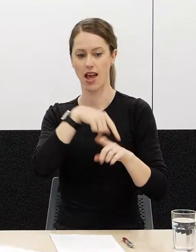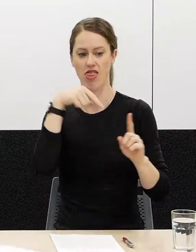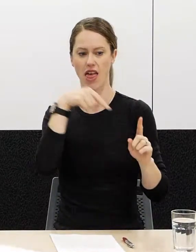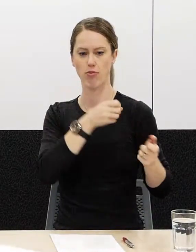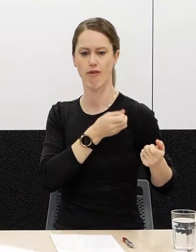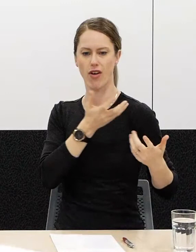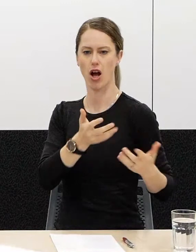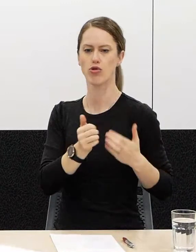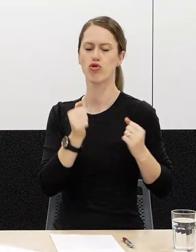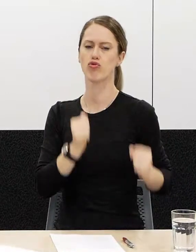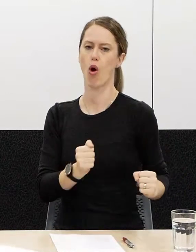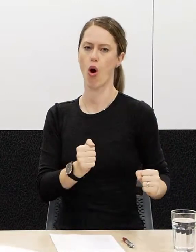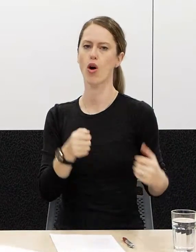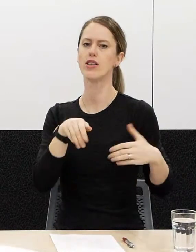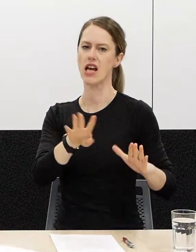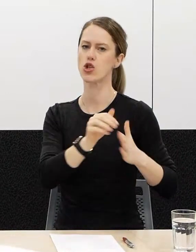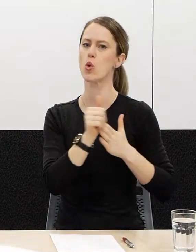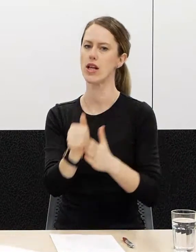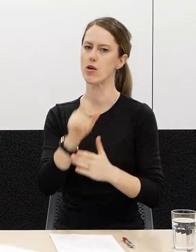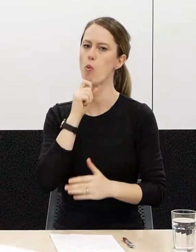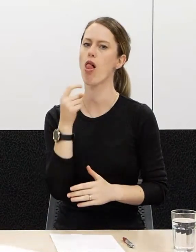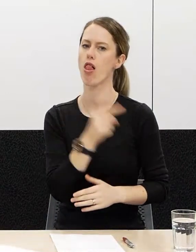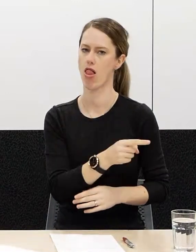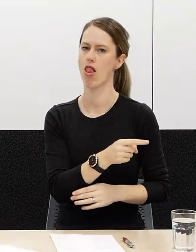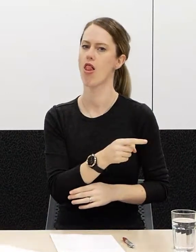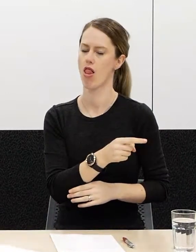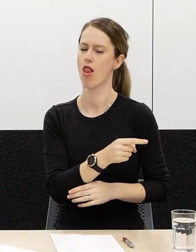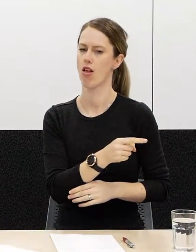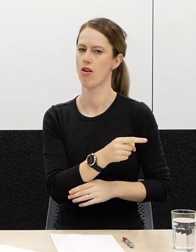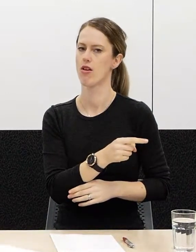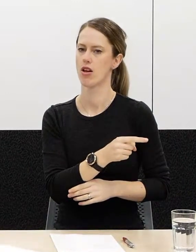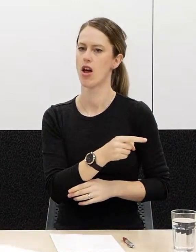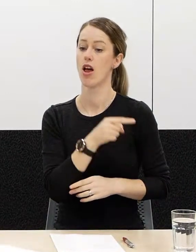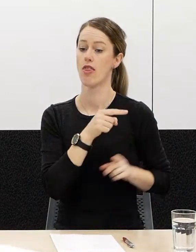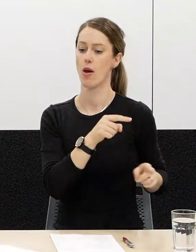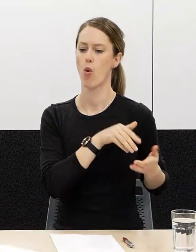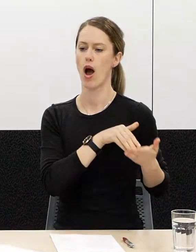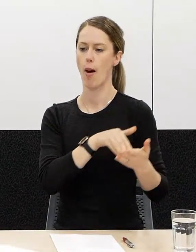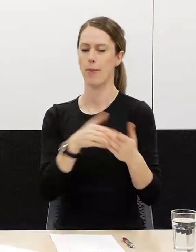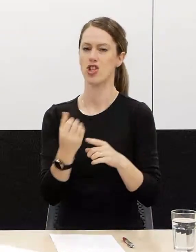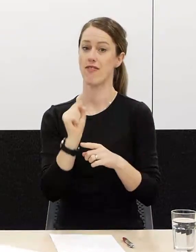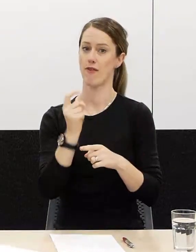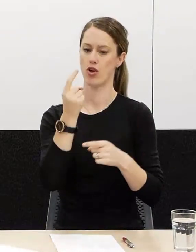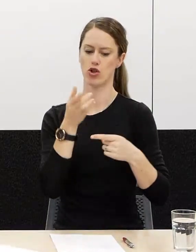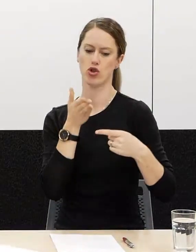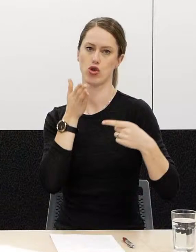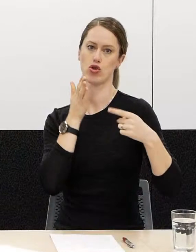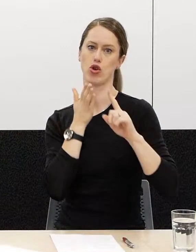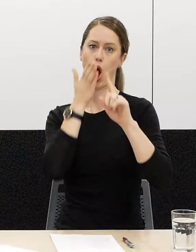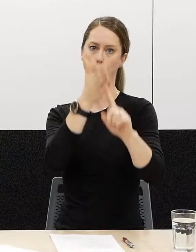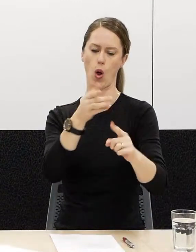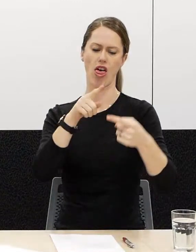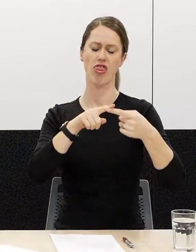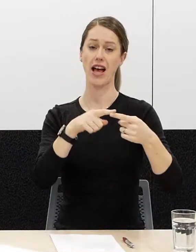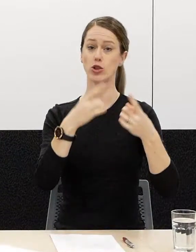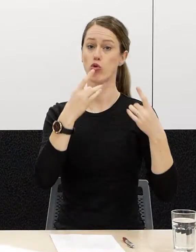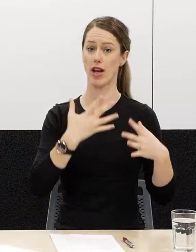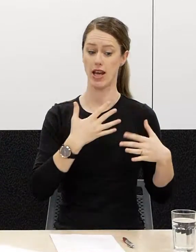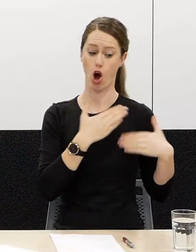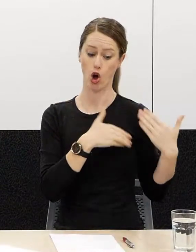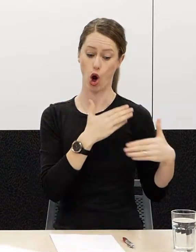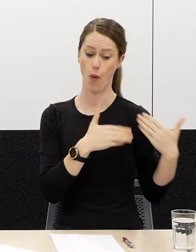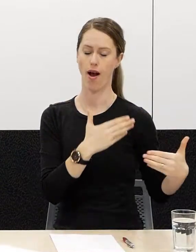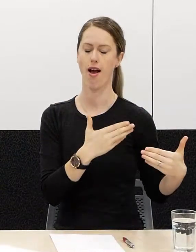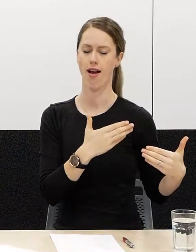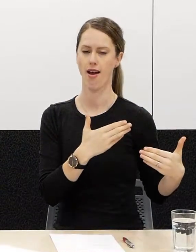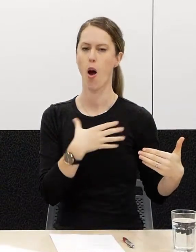provides a strong national leadership, and it's part of achieving that first goal. So that work is already underway,